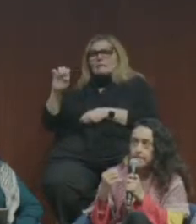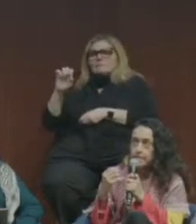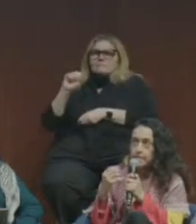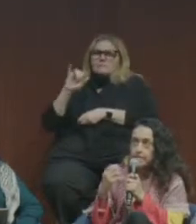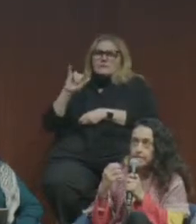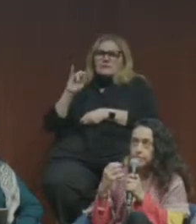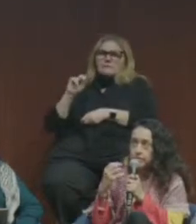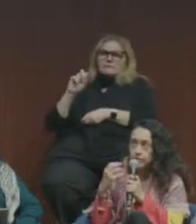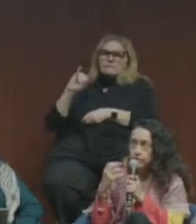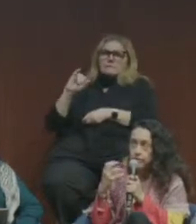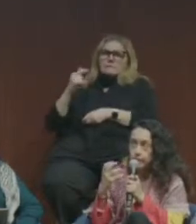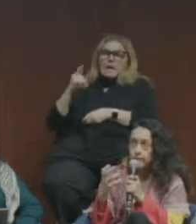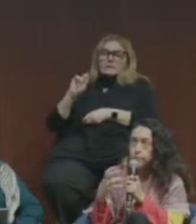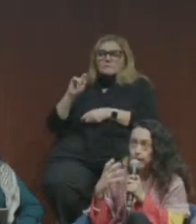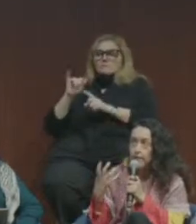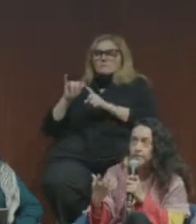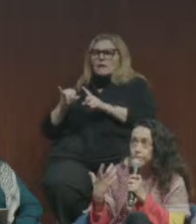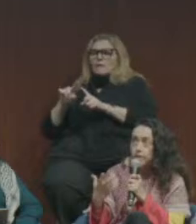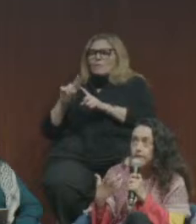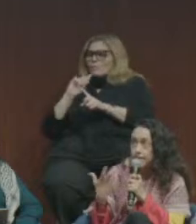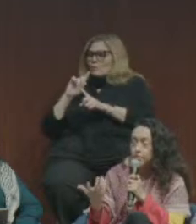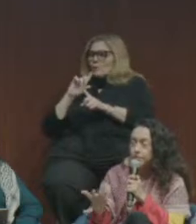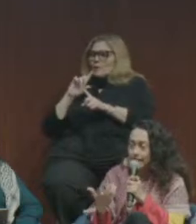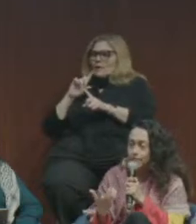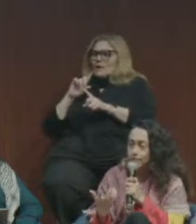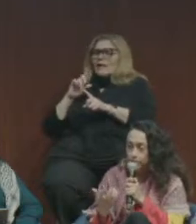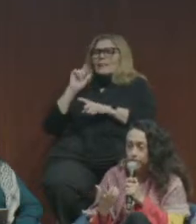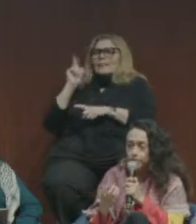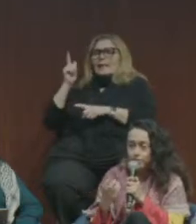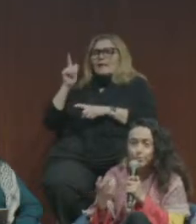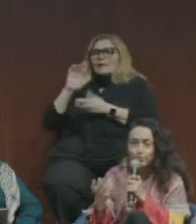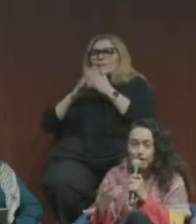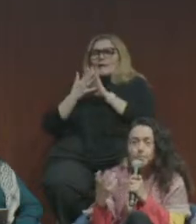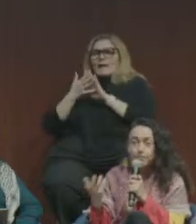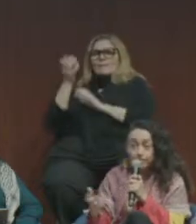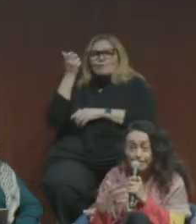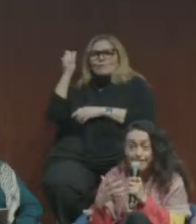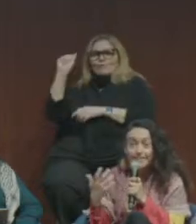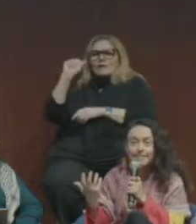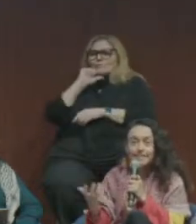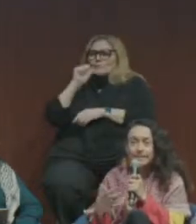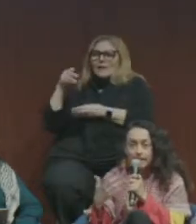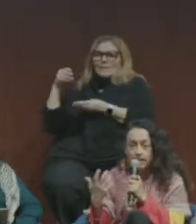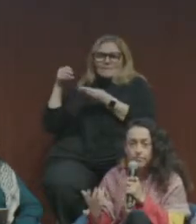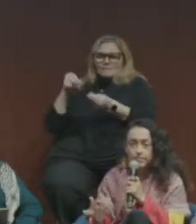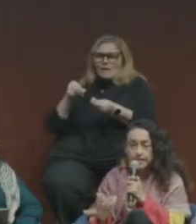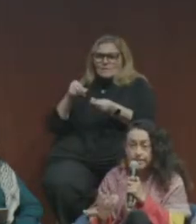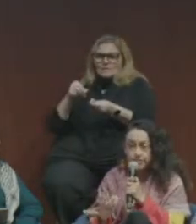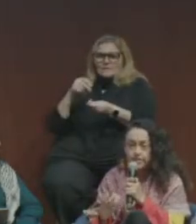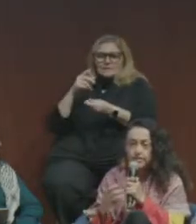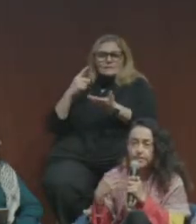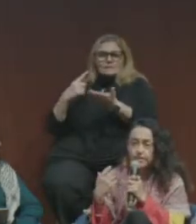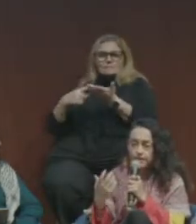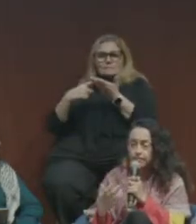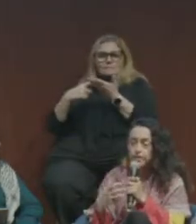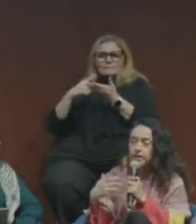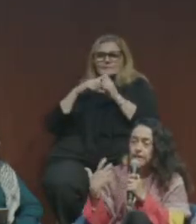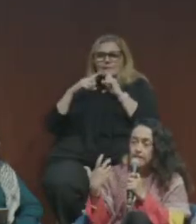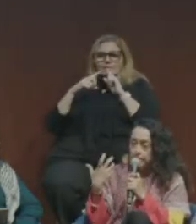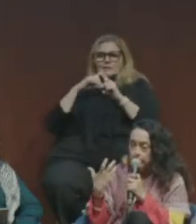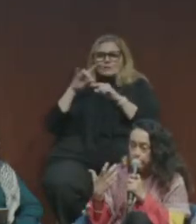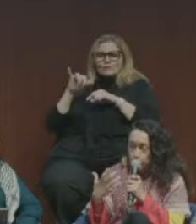and we were having what later became the revolution will not be funded conversation